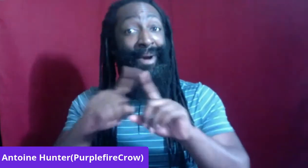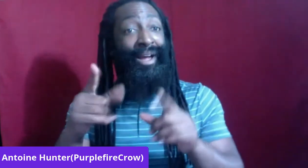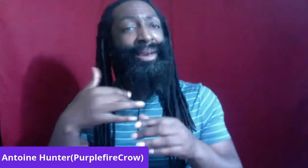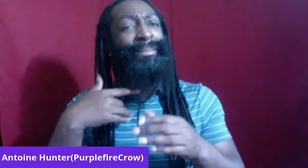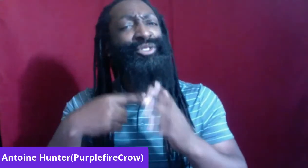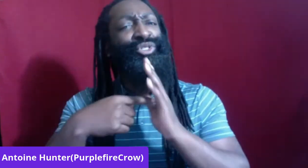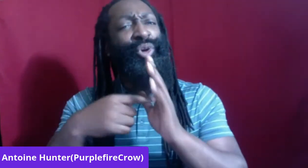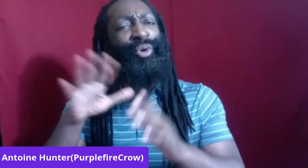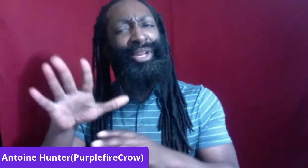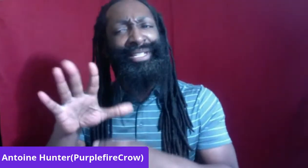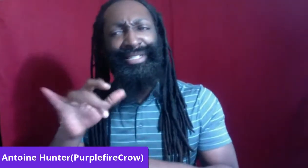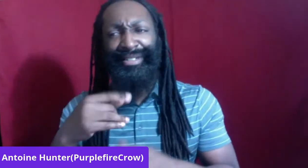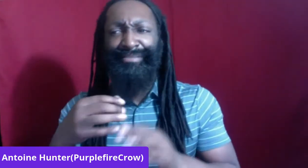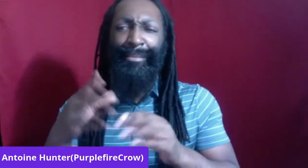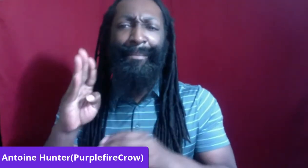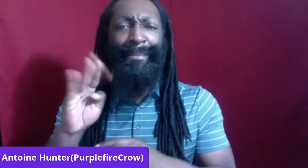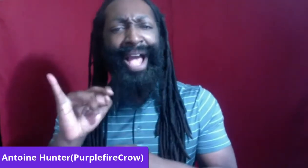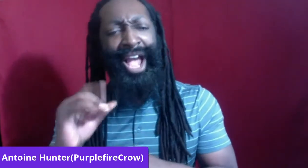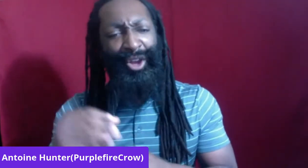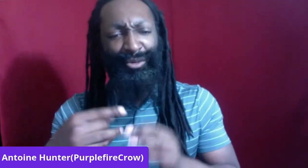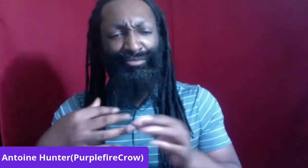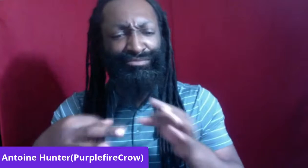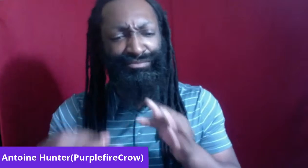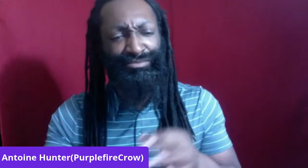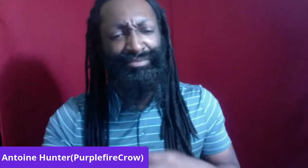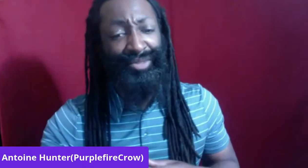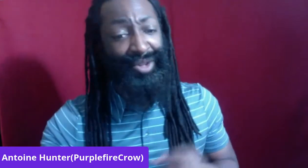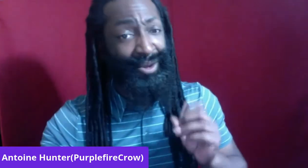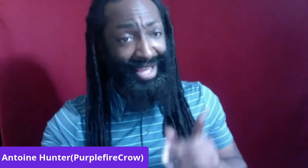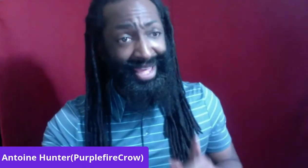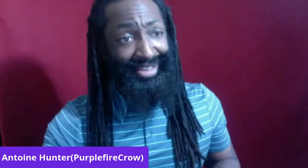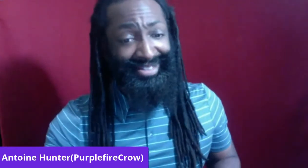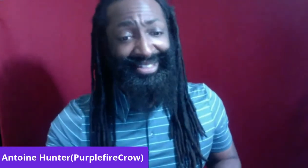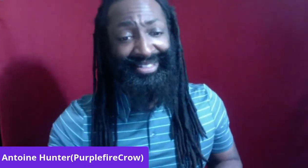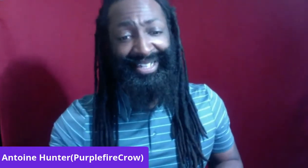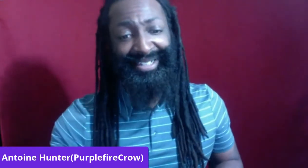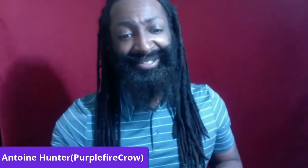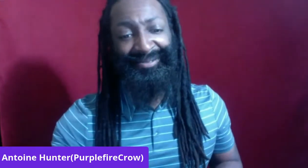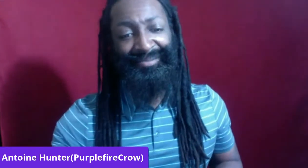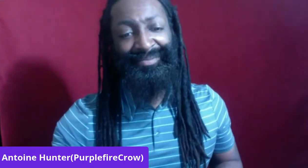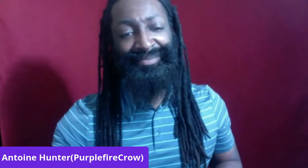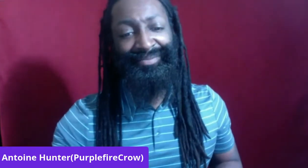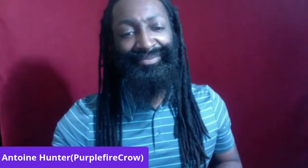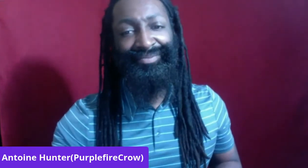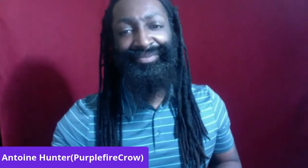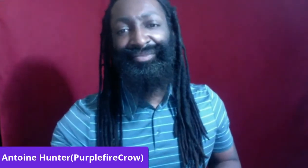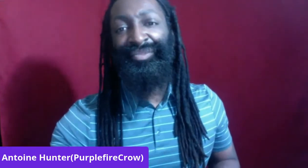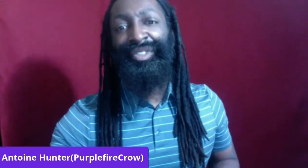Next is my friend John. Let me show you his bio so you have an idea of his background.